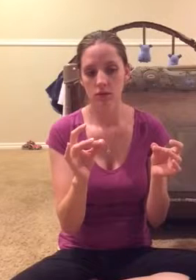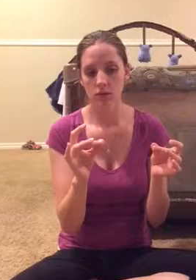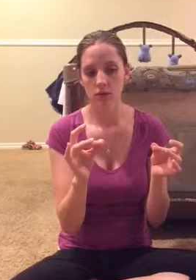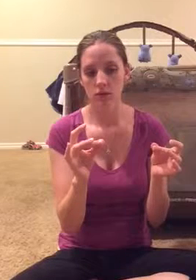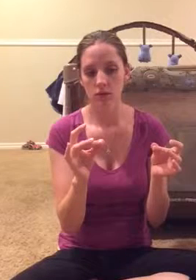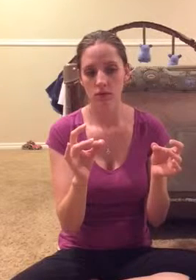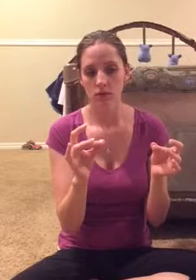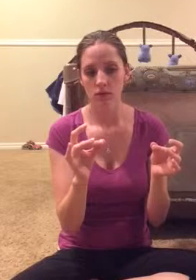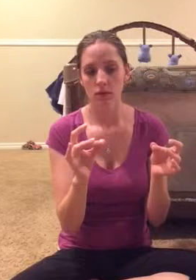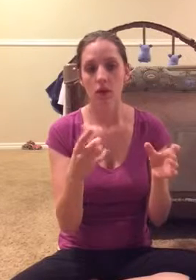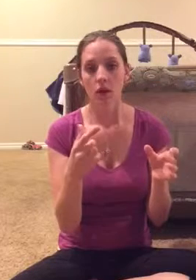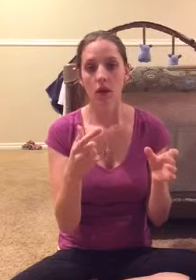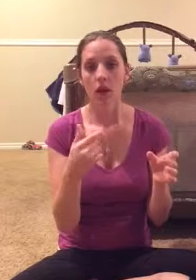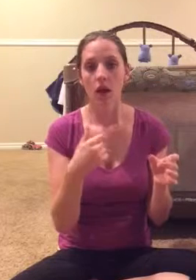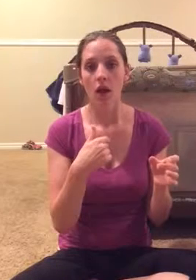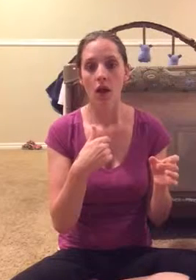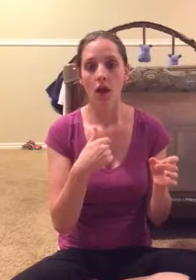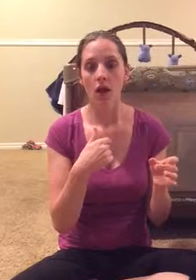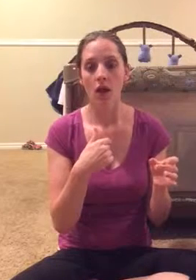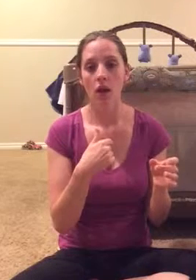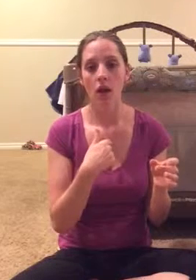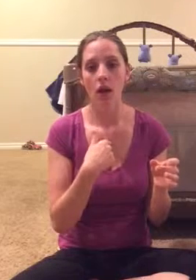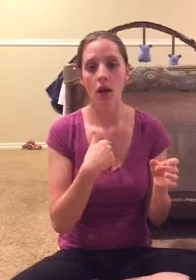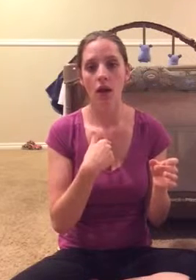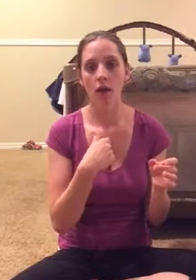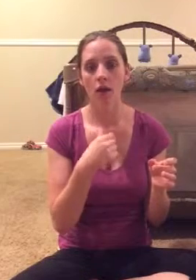I am so sorry for your loss.